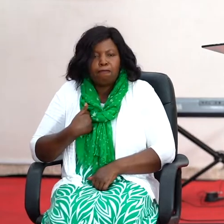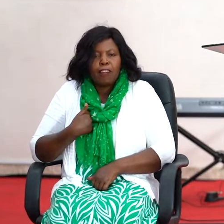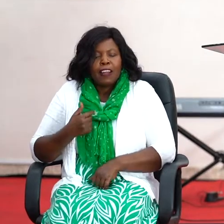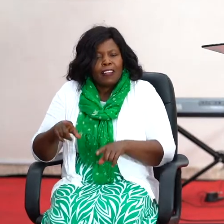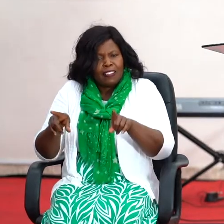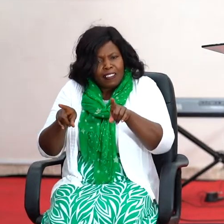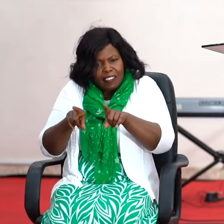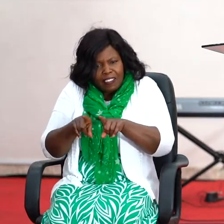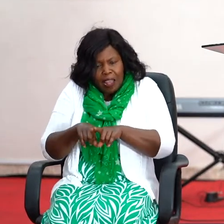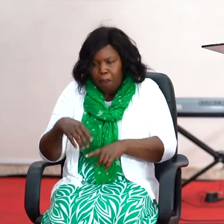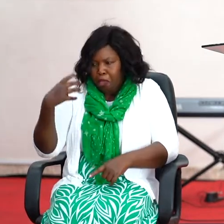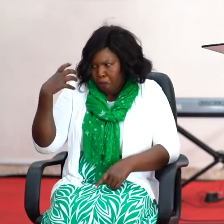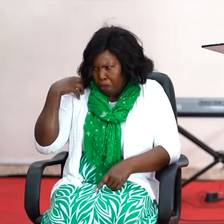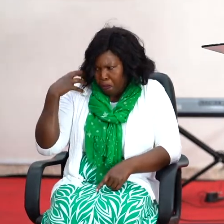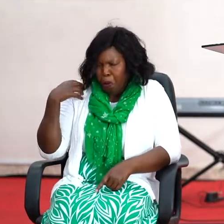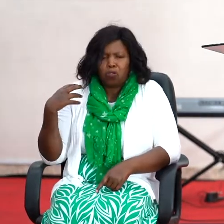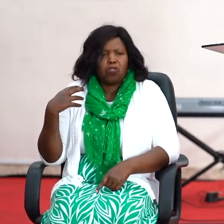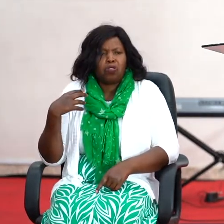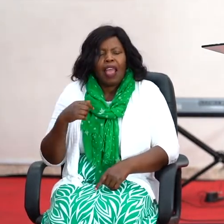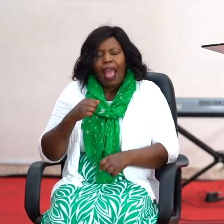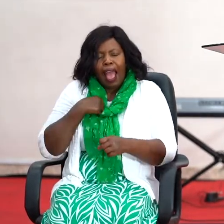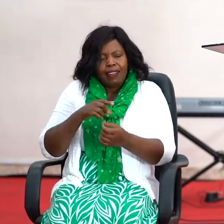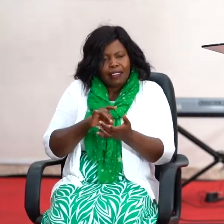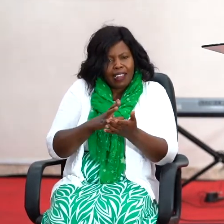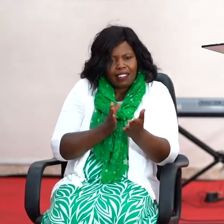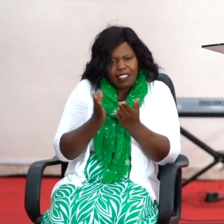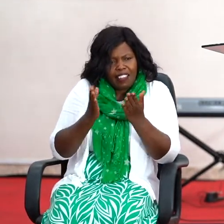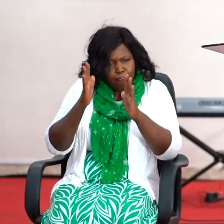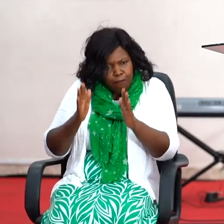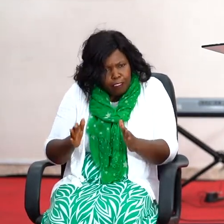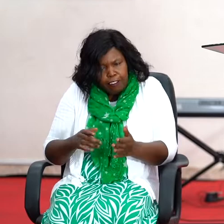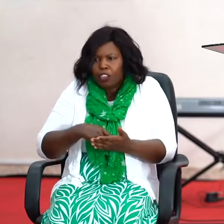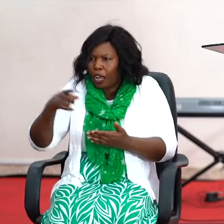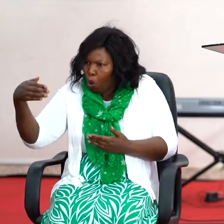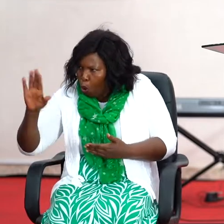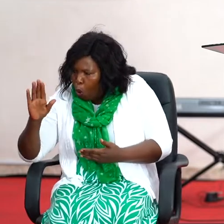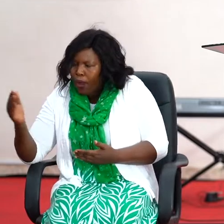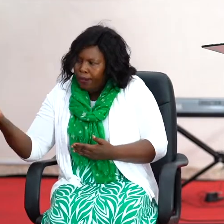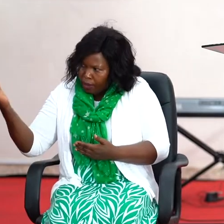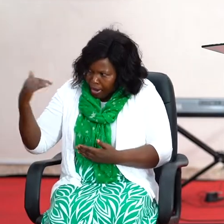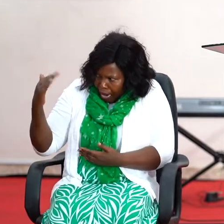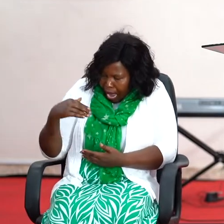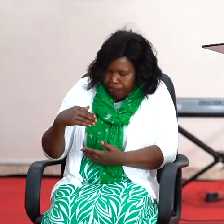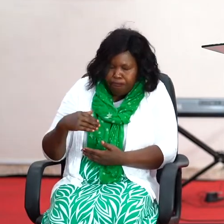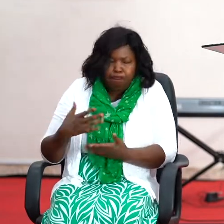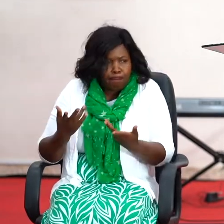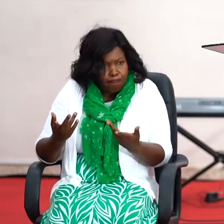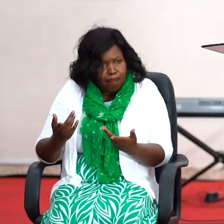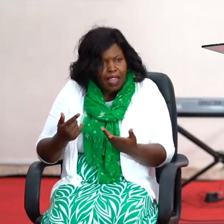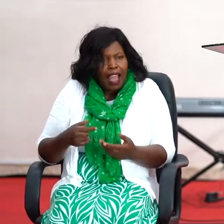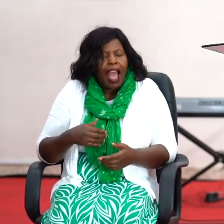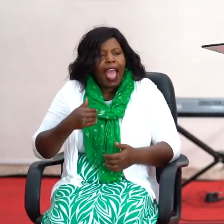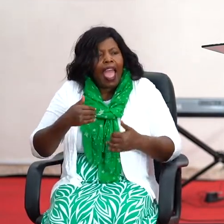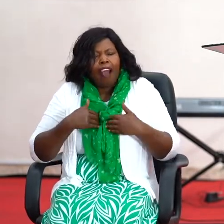I have people under me. I tell this one, go, and he goes. I tell this one, come, and he comes. And I have